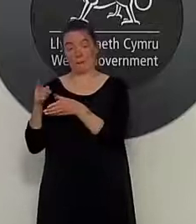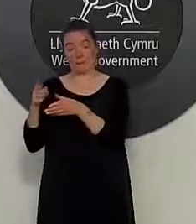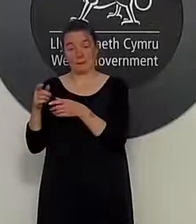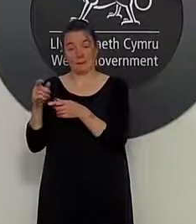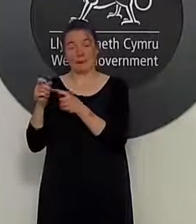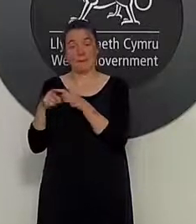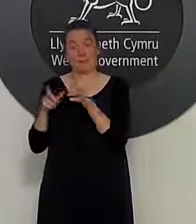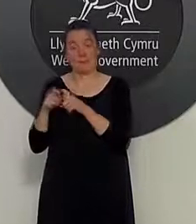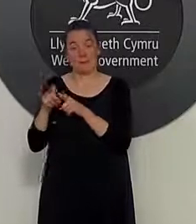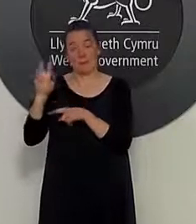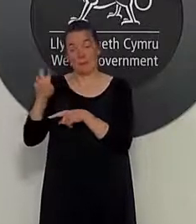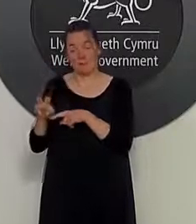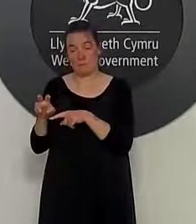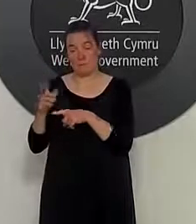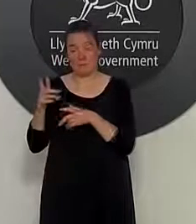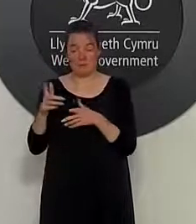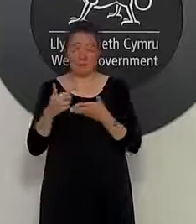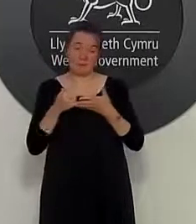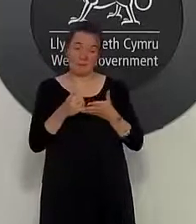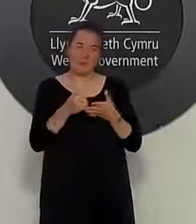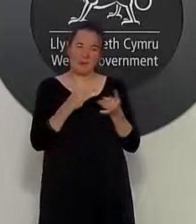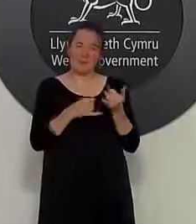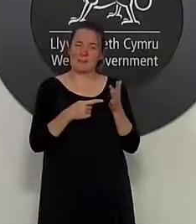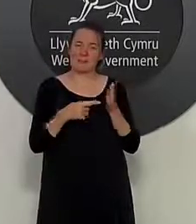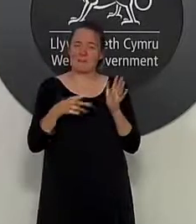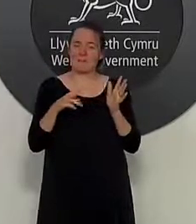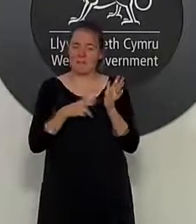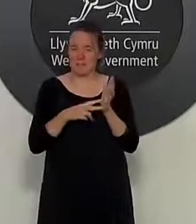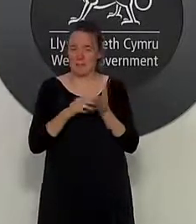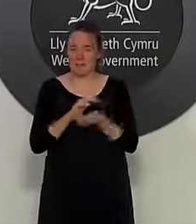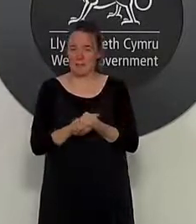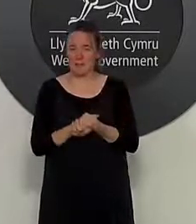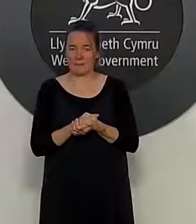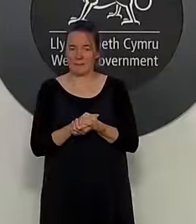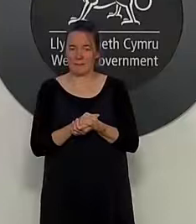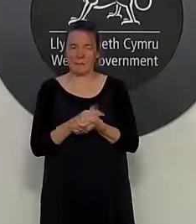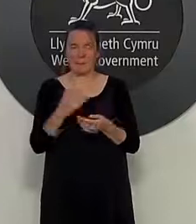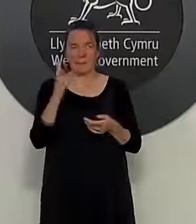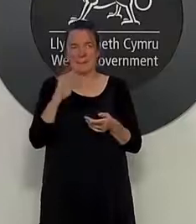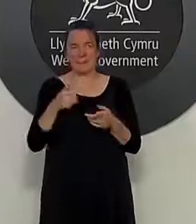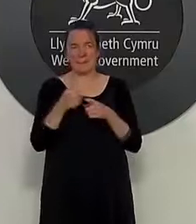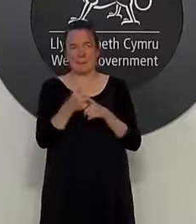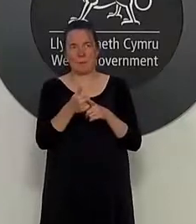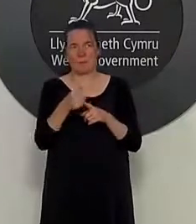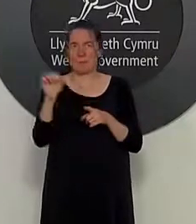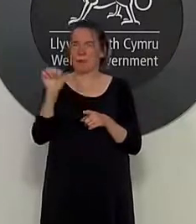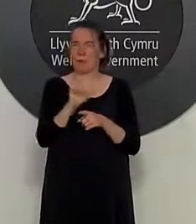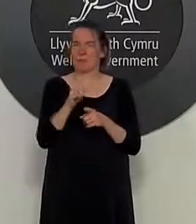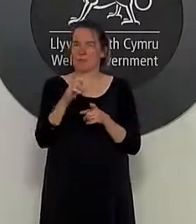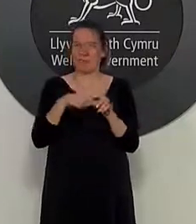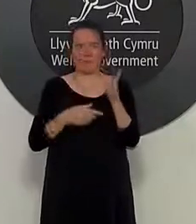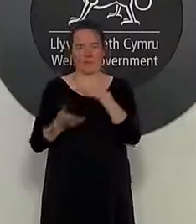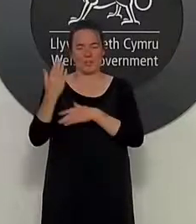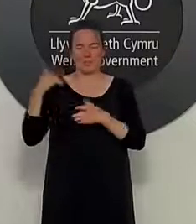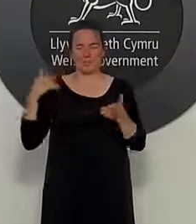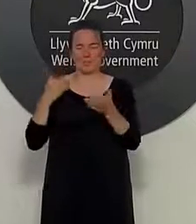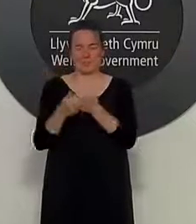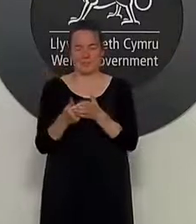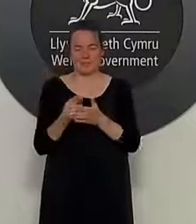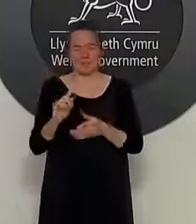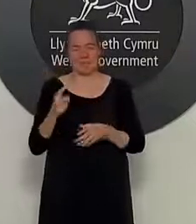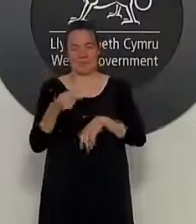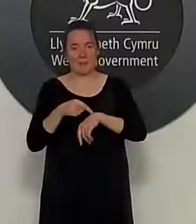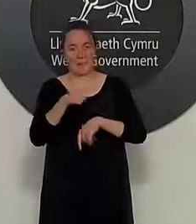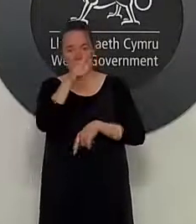to supporting SDV. I think we probably supported it for 100 years since it was first introduced in the Republic of Ireland. But